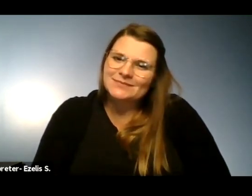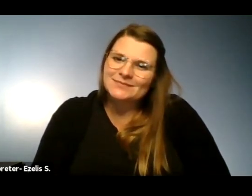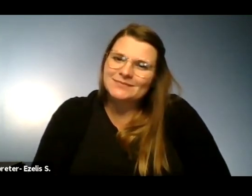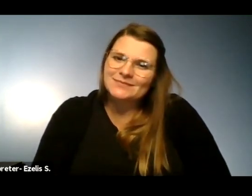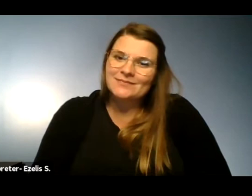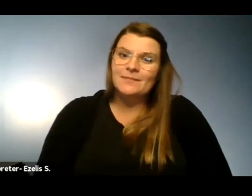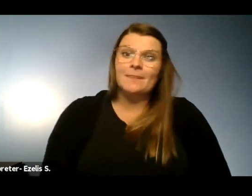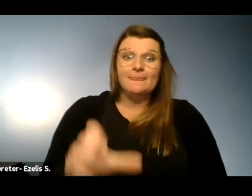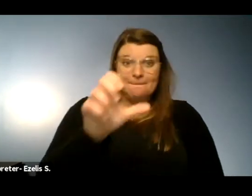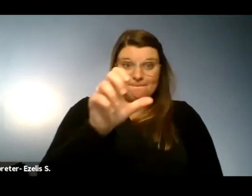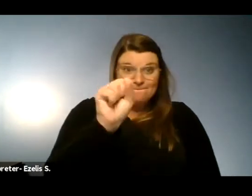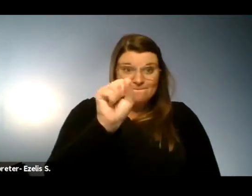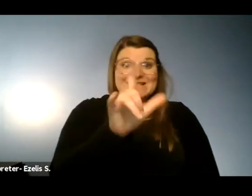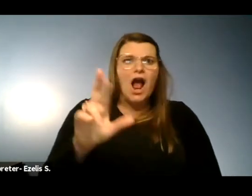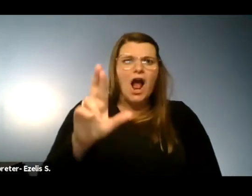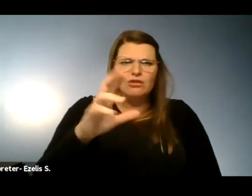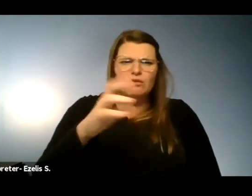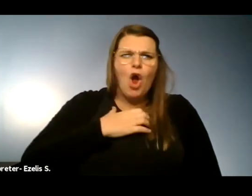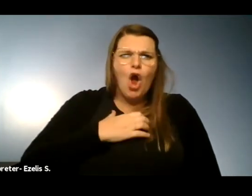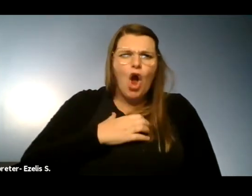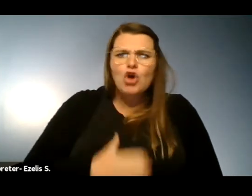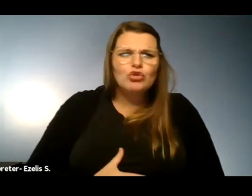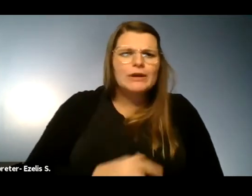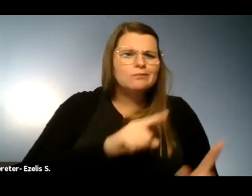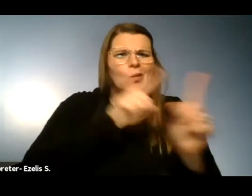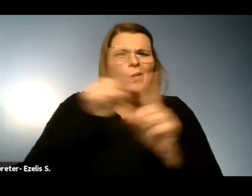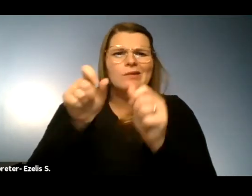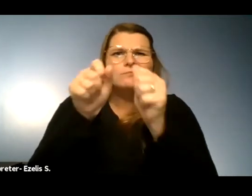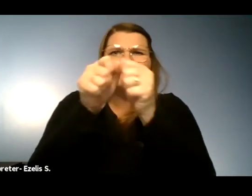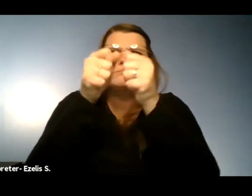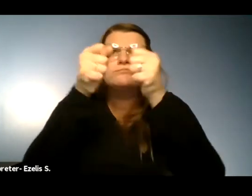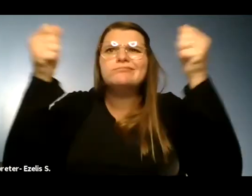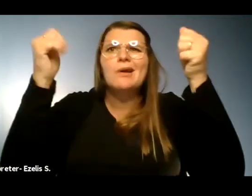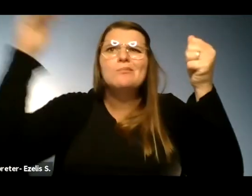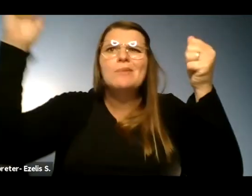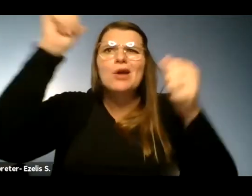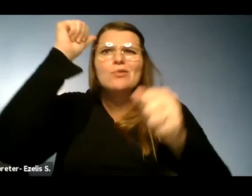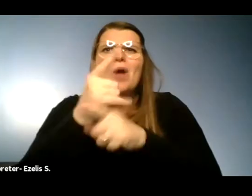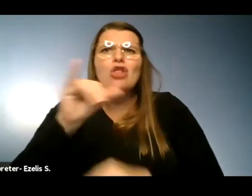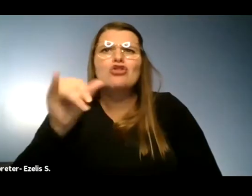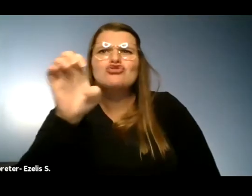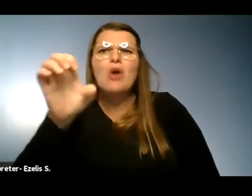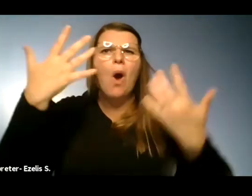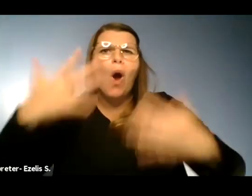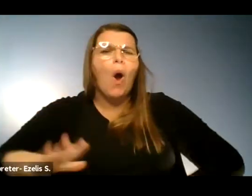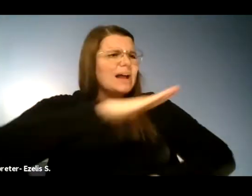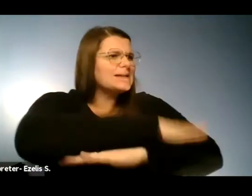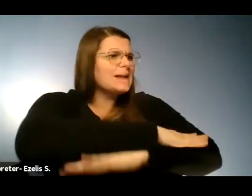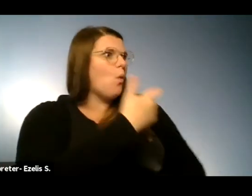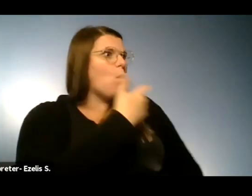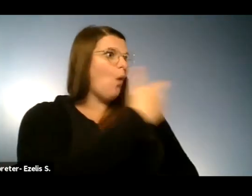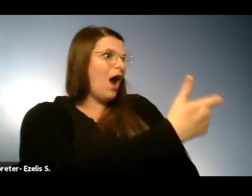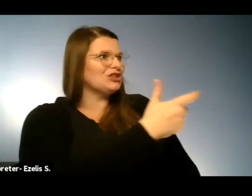Skylar was hungry. He went straight to the cupboard. His big brother, Joe, was already at the table watching Wake Up